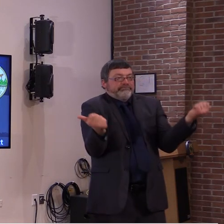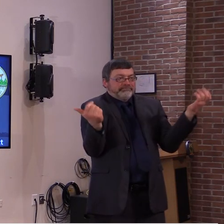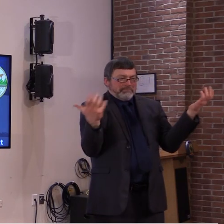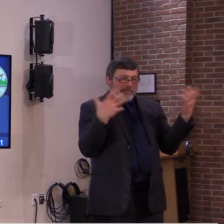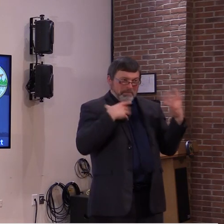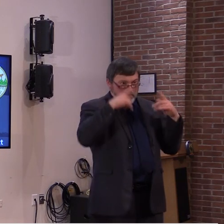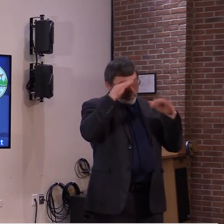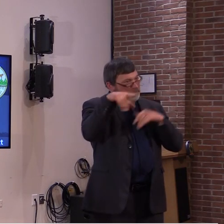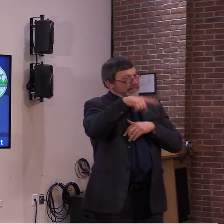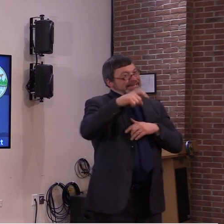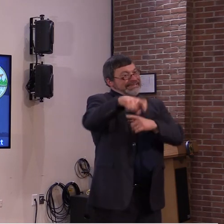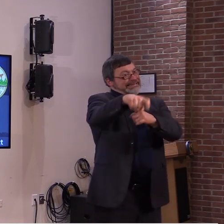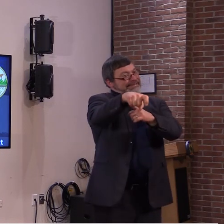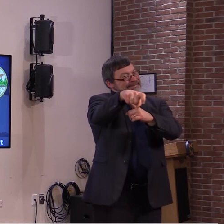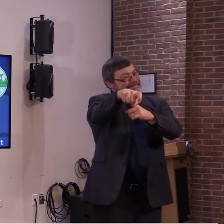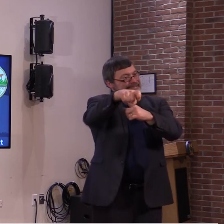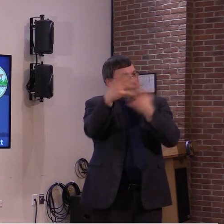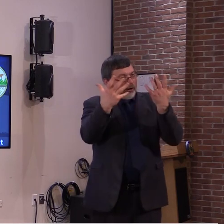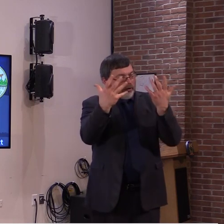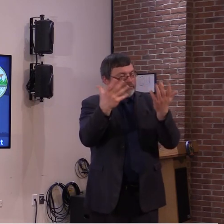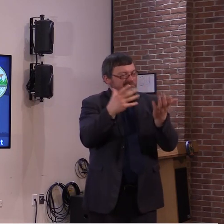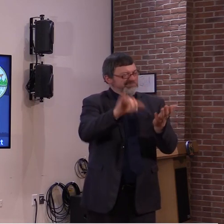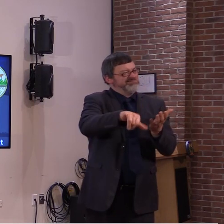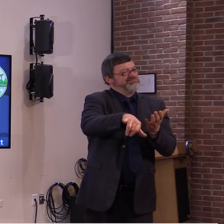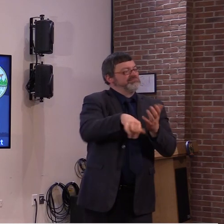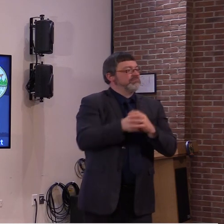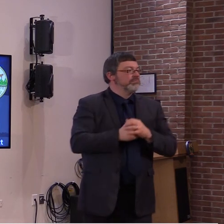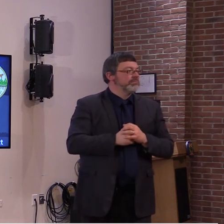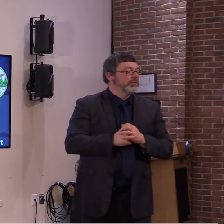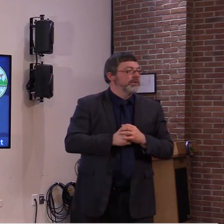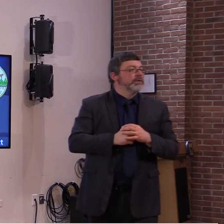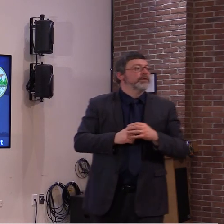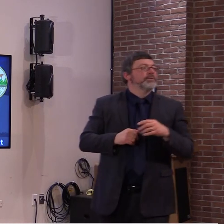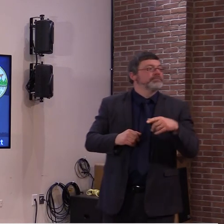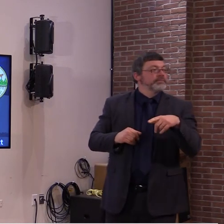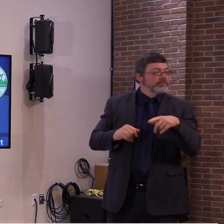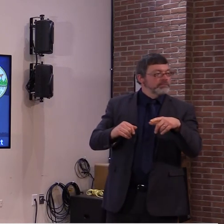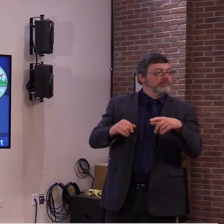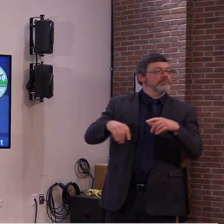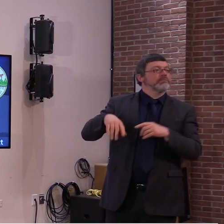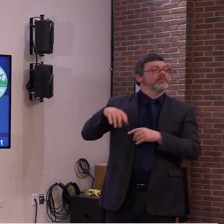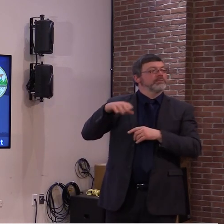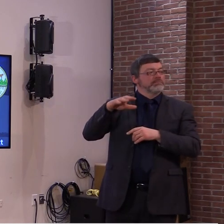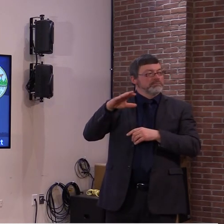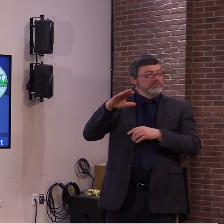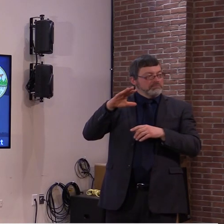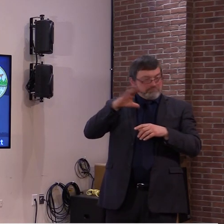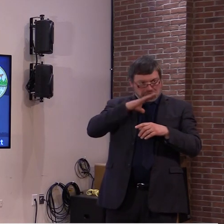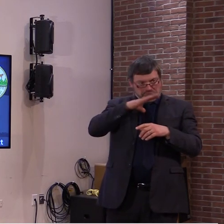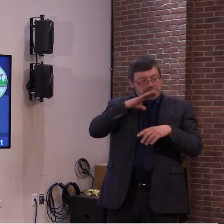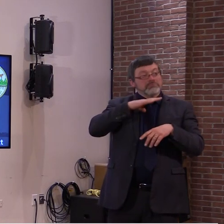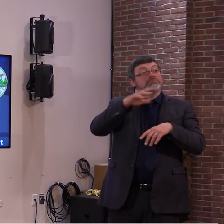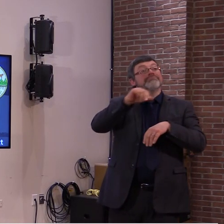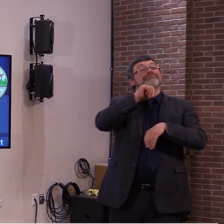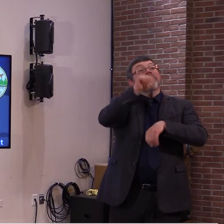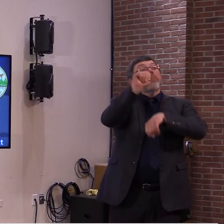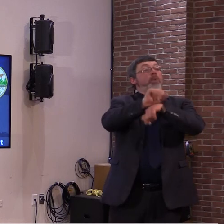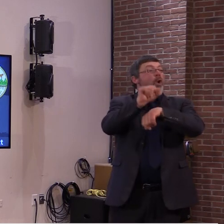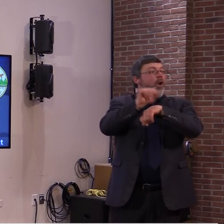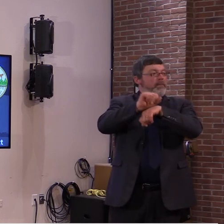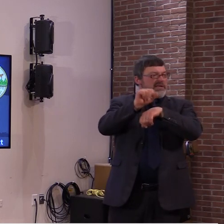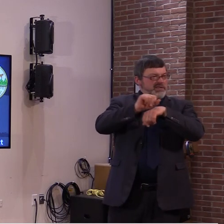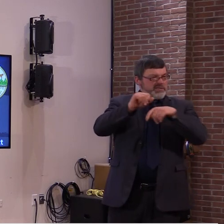Is there any idea, of, you know, that they're going to restart or have restarted the PUA and the regular UI extra payments? Is